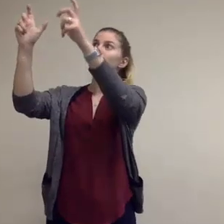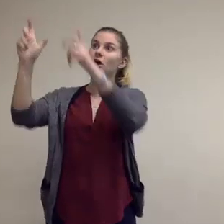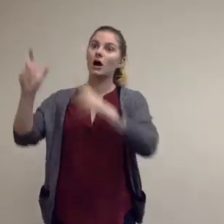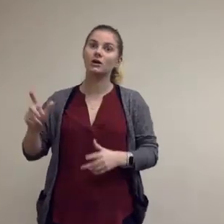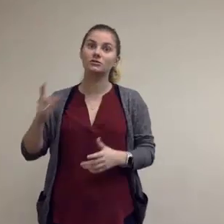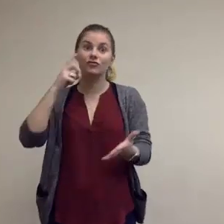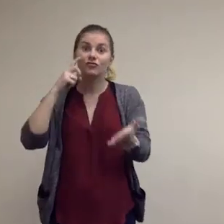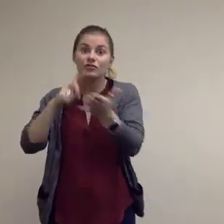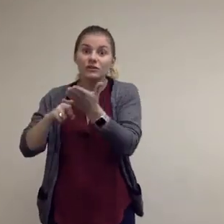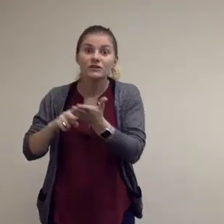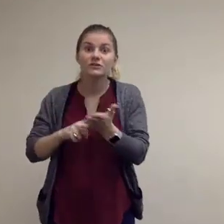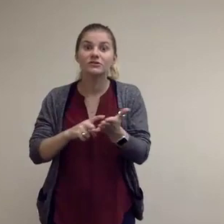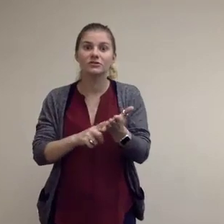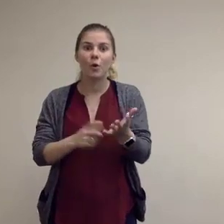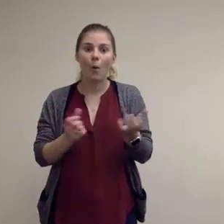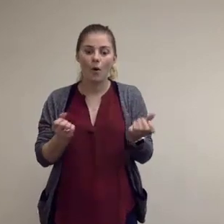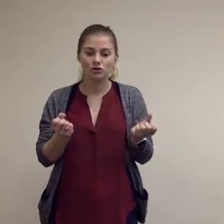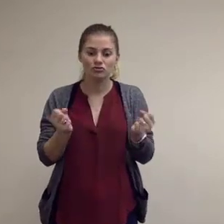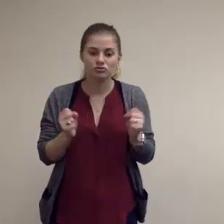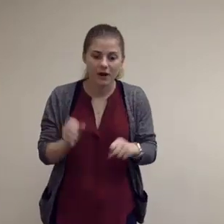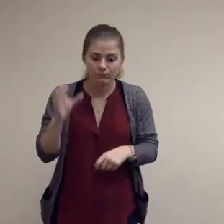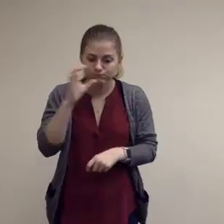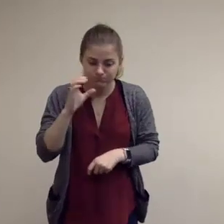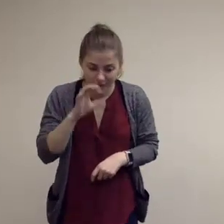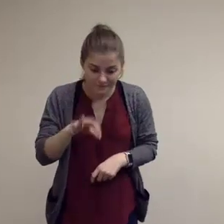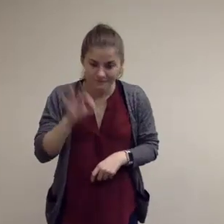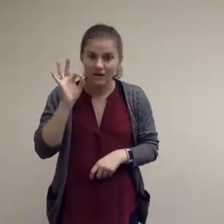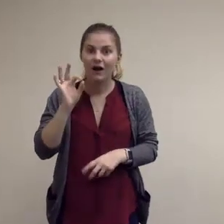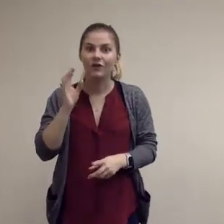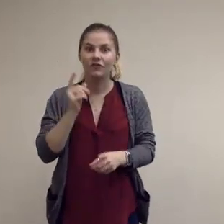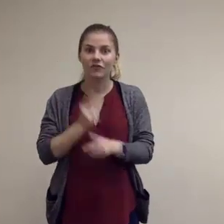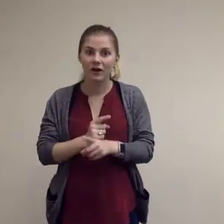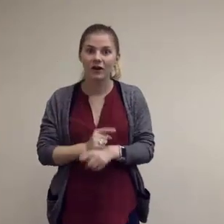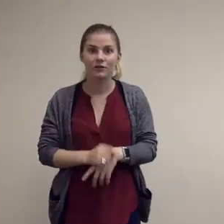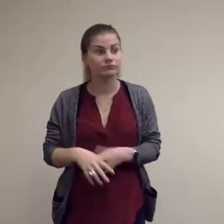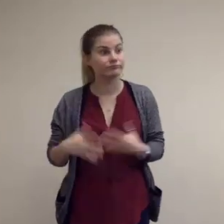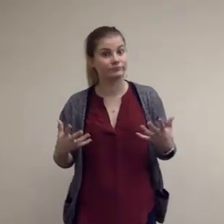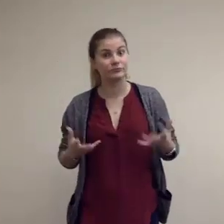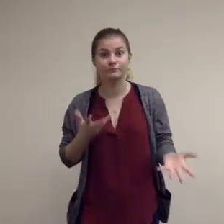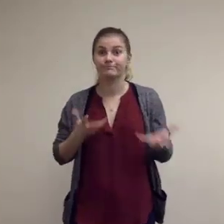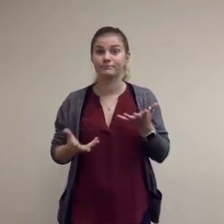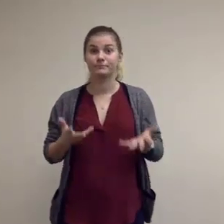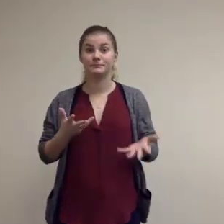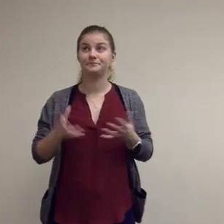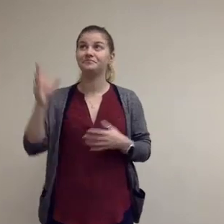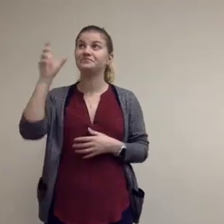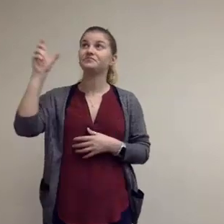other days. Well, there may be some psychological reason why people act weird or weird things happen when there's a full moon. Because if you're